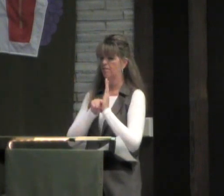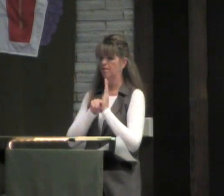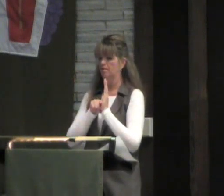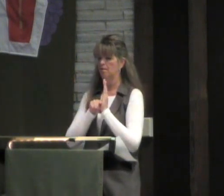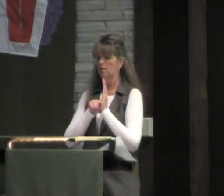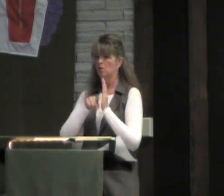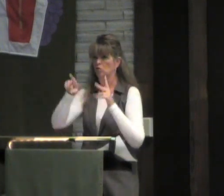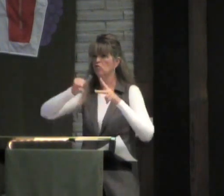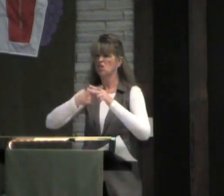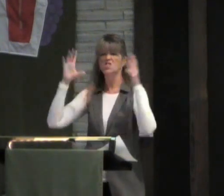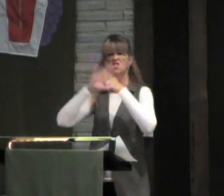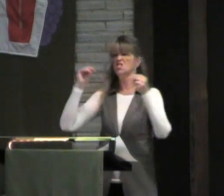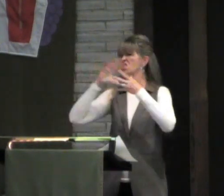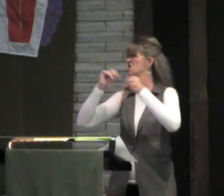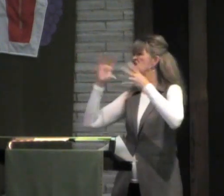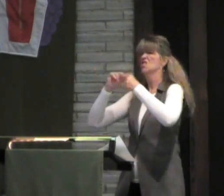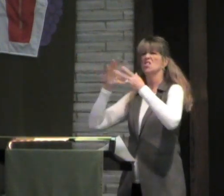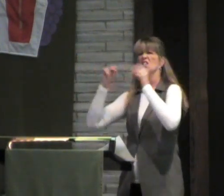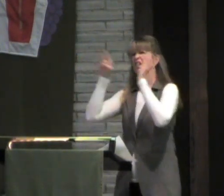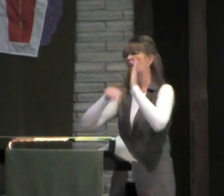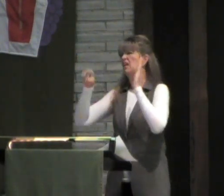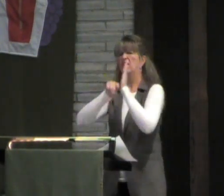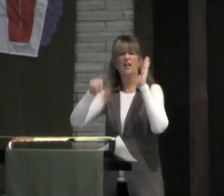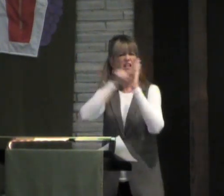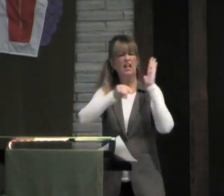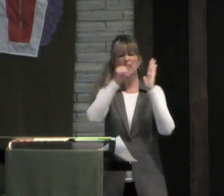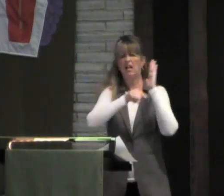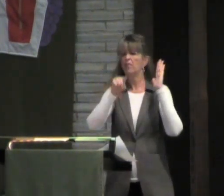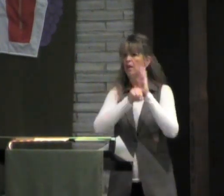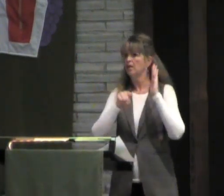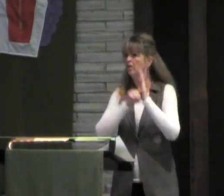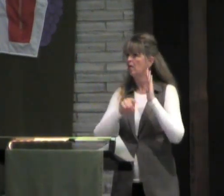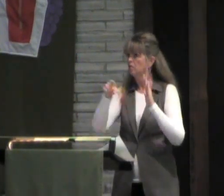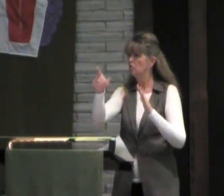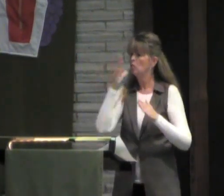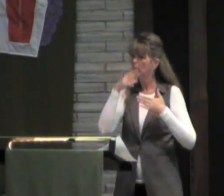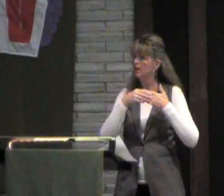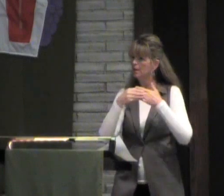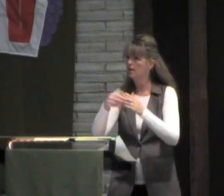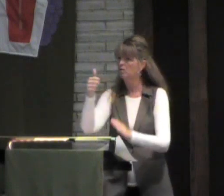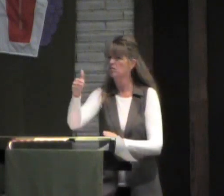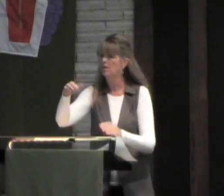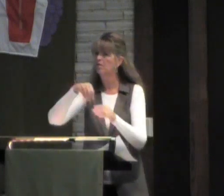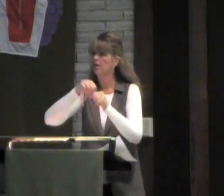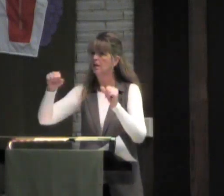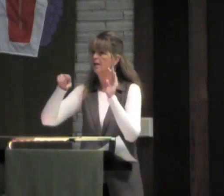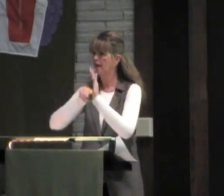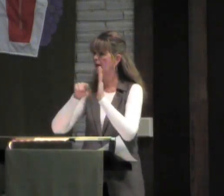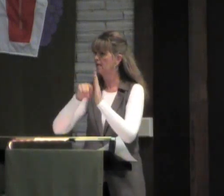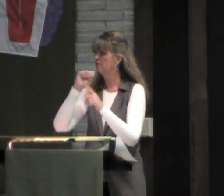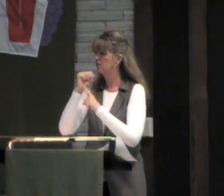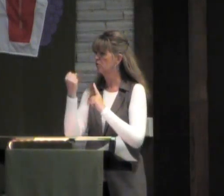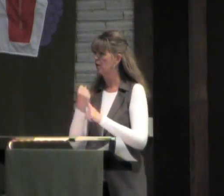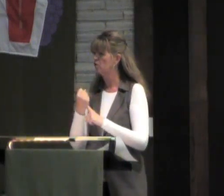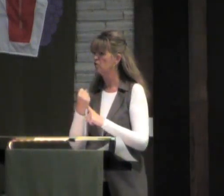when you're negative, you start to talk negatively, it will lead you into